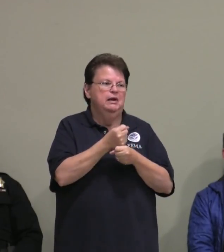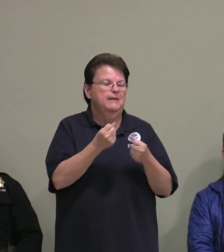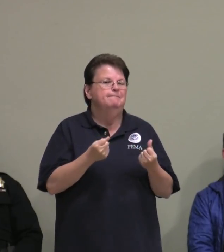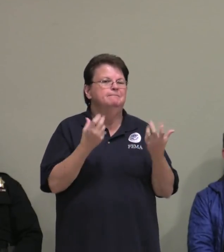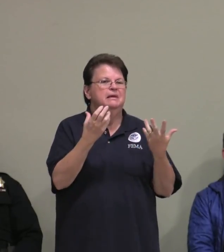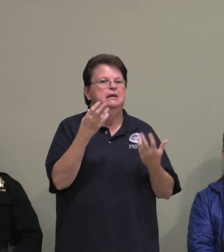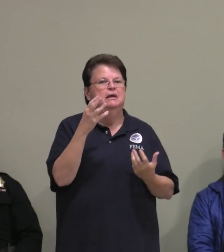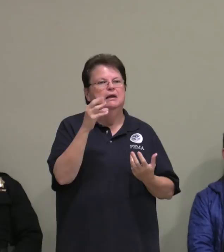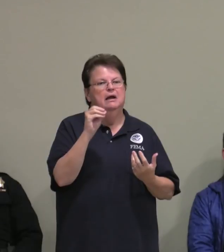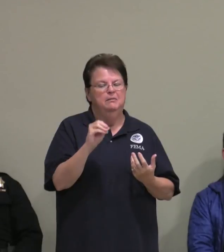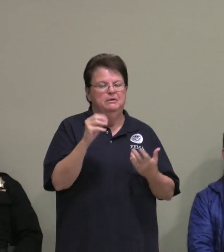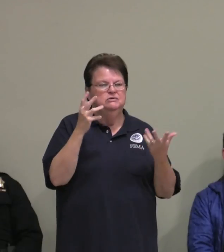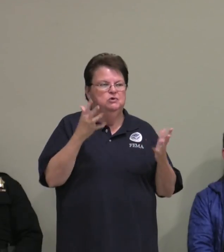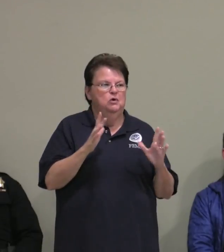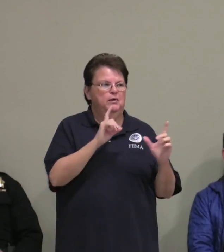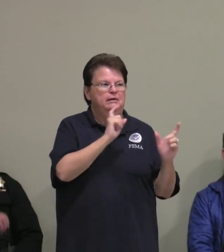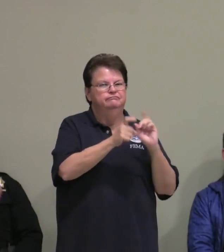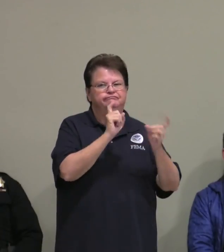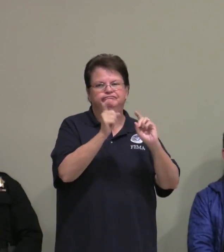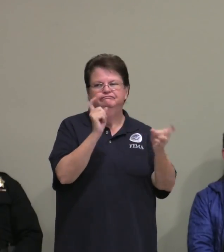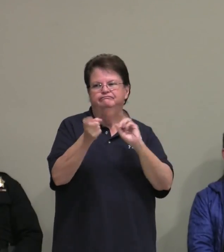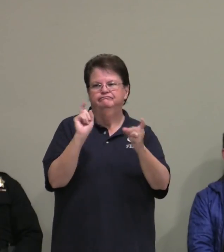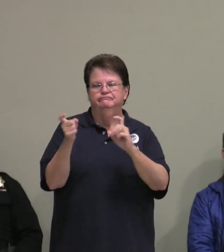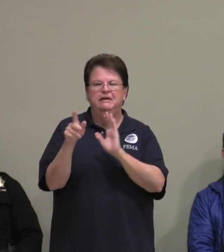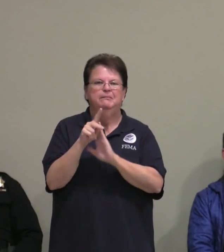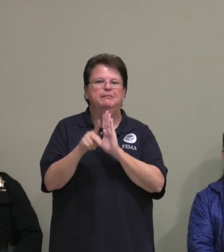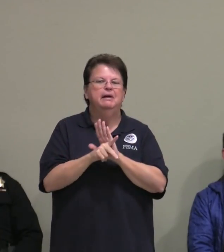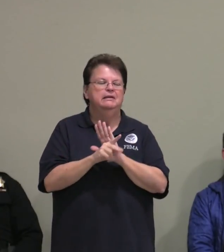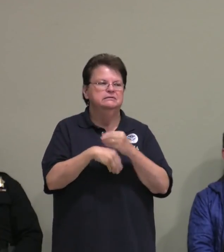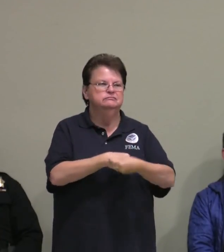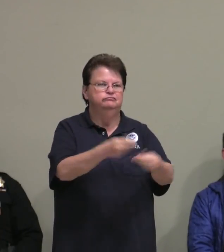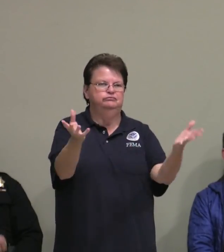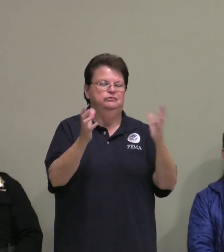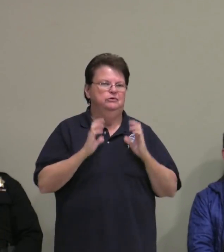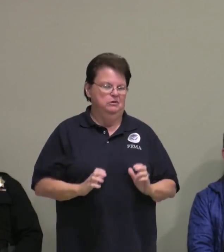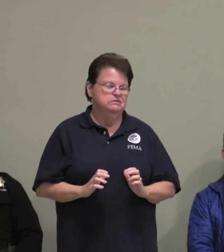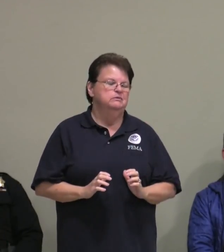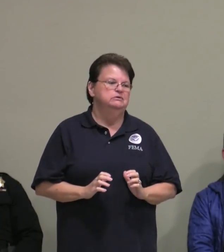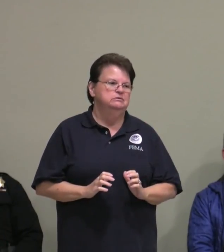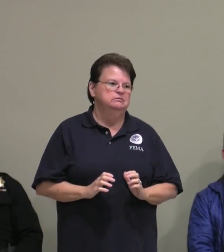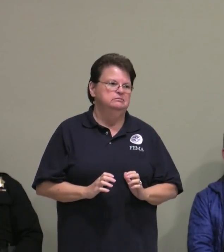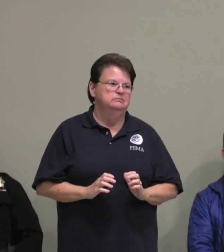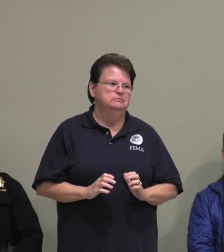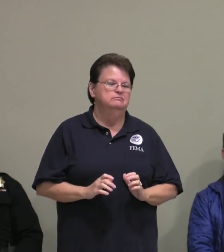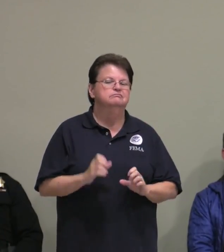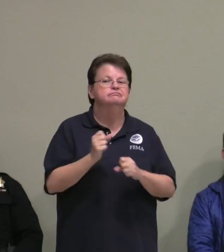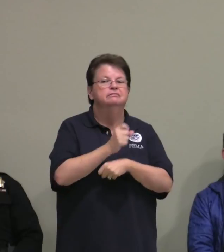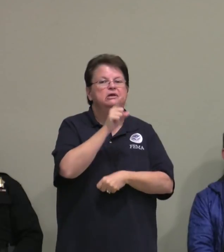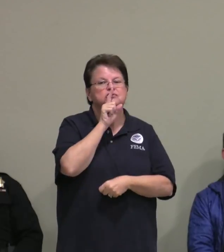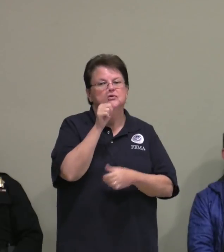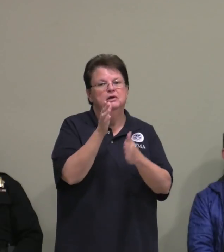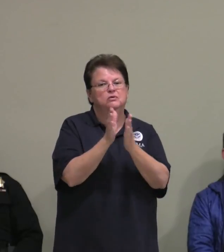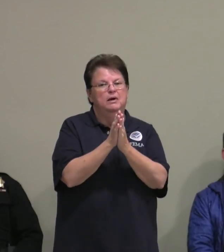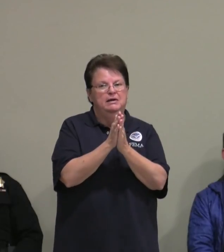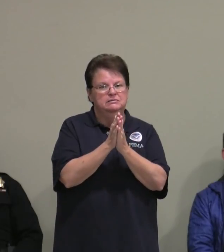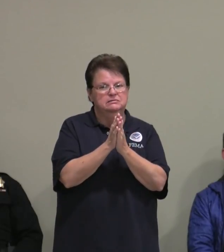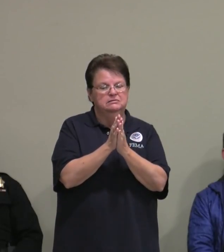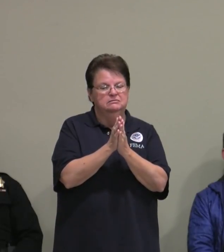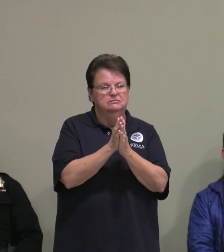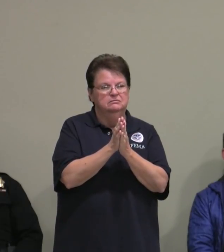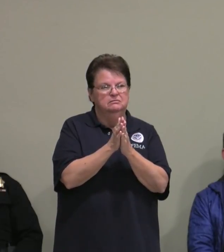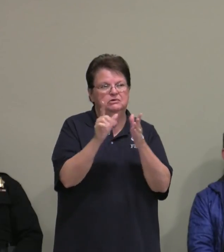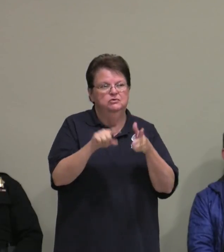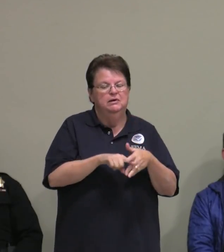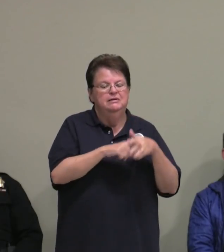companies are out there already distributing policies and giving them out to their customers. But just let's make sure that you ask for it so that you can